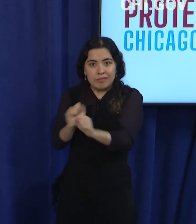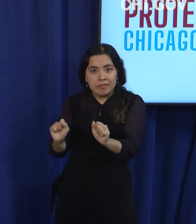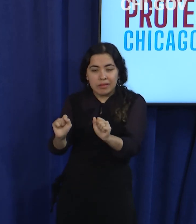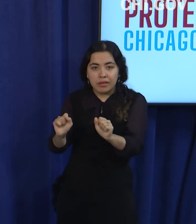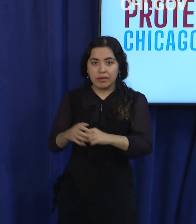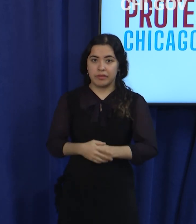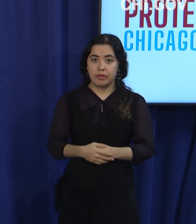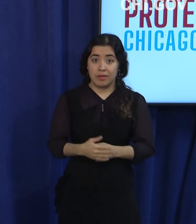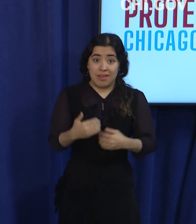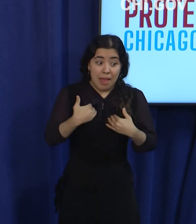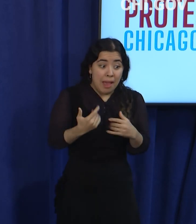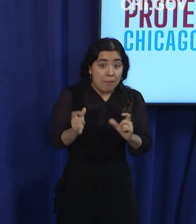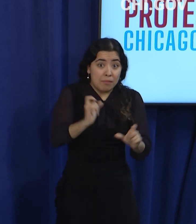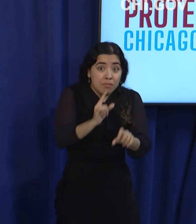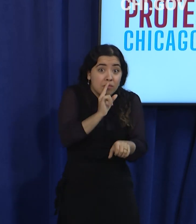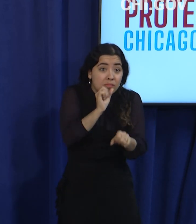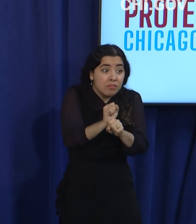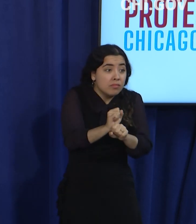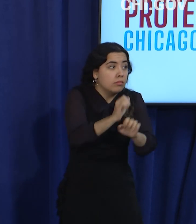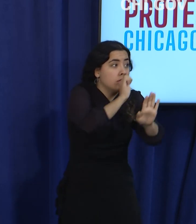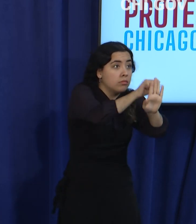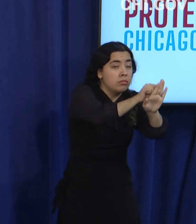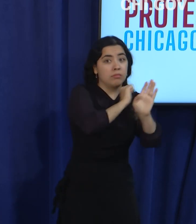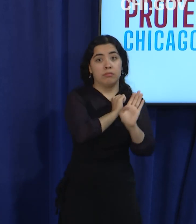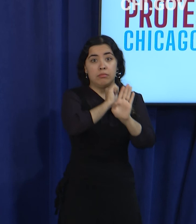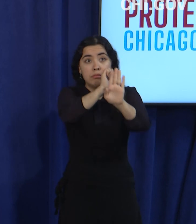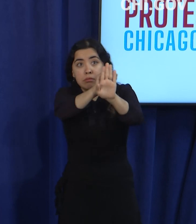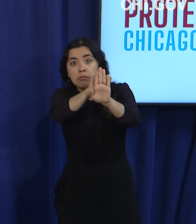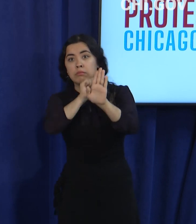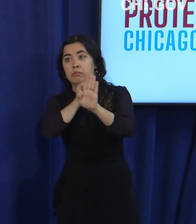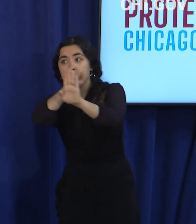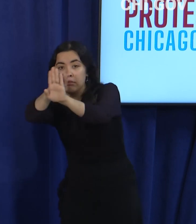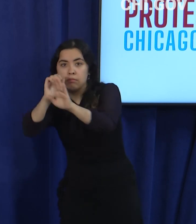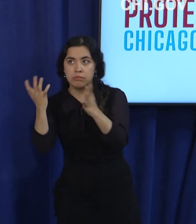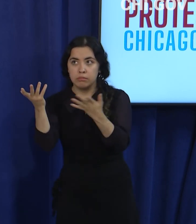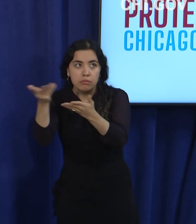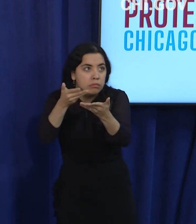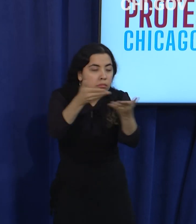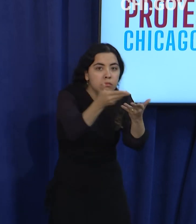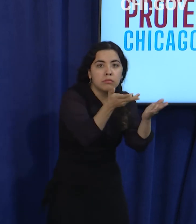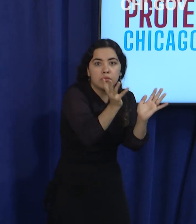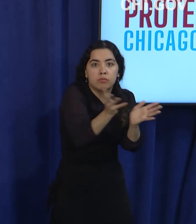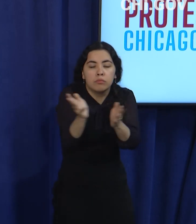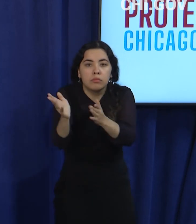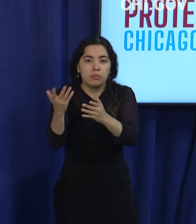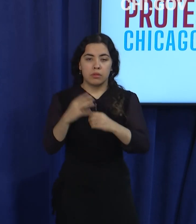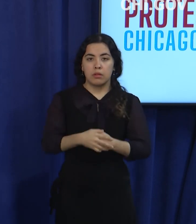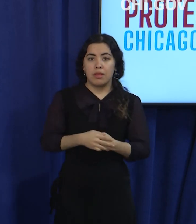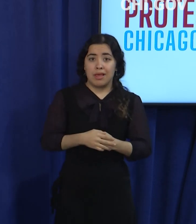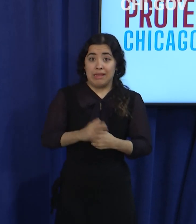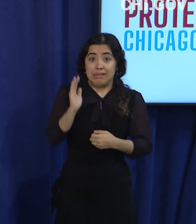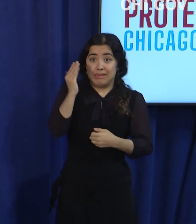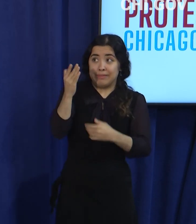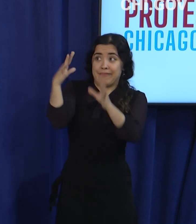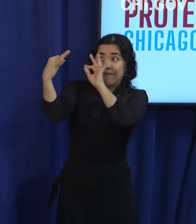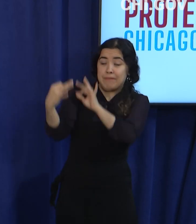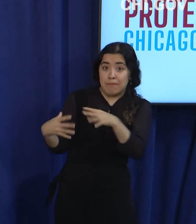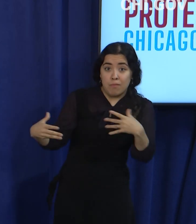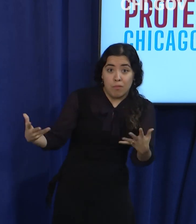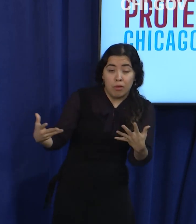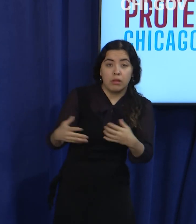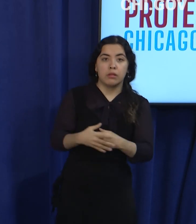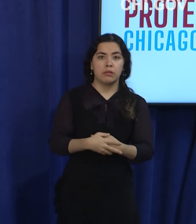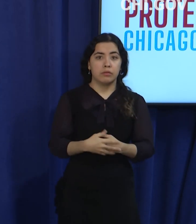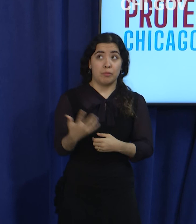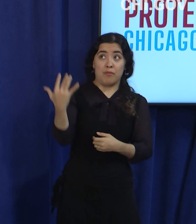literally going door to door in neighborhoods. And some of the feedback that we've gotten from these early efforts is people saying, I